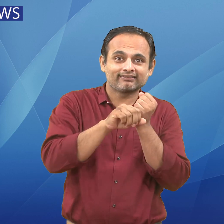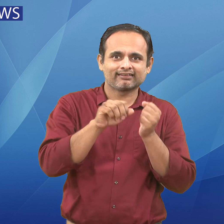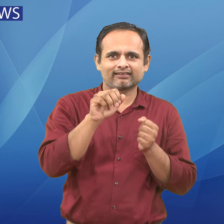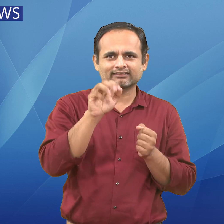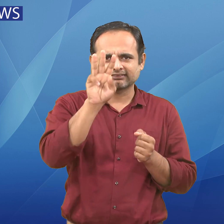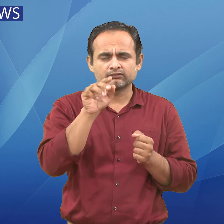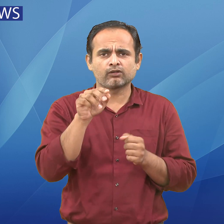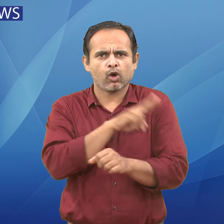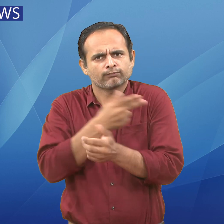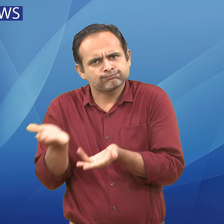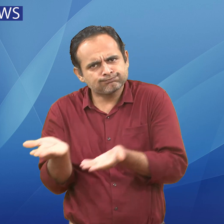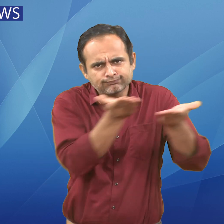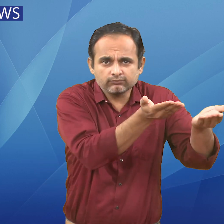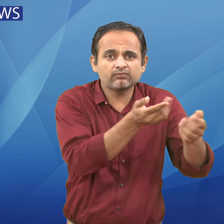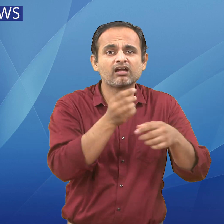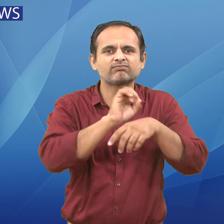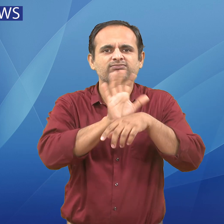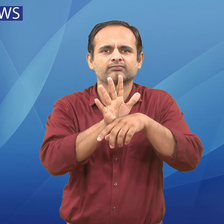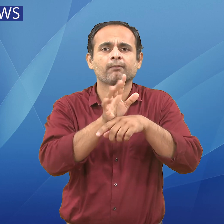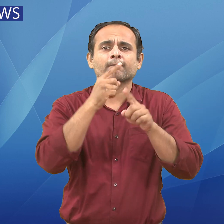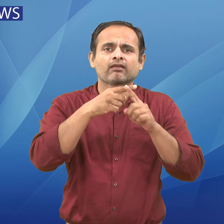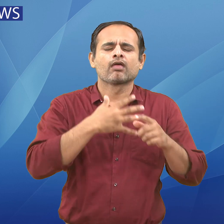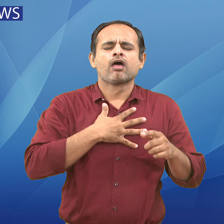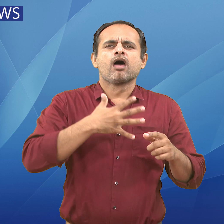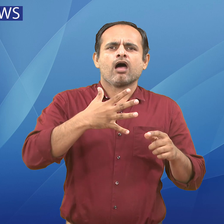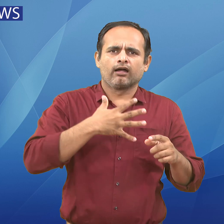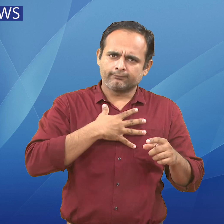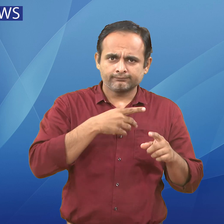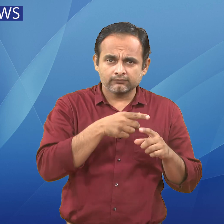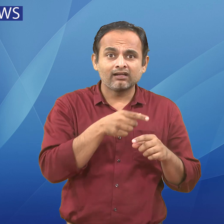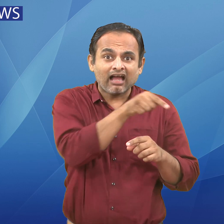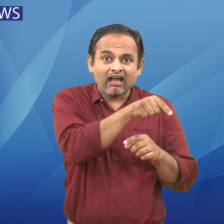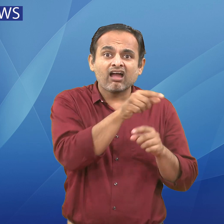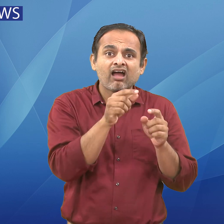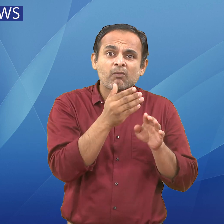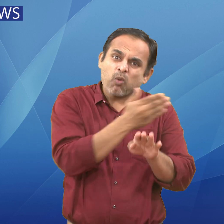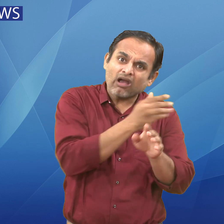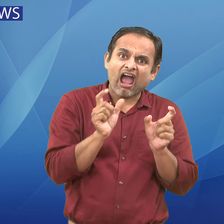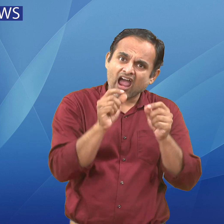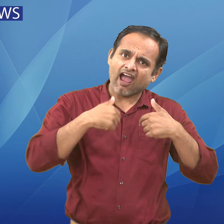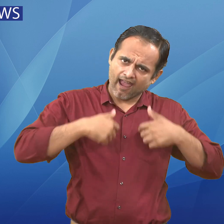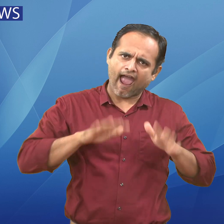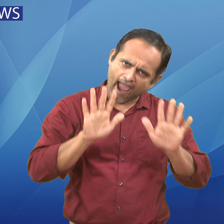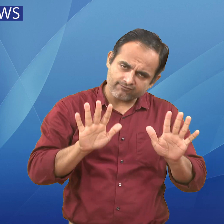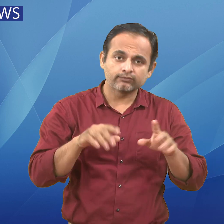His memorable acting includes those of movies like Kilakam, Kabuliwala, Ramji Rao Speaking, etc. Apart from